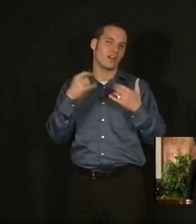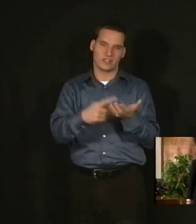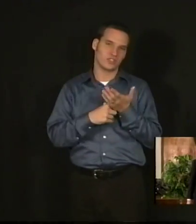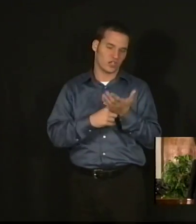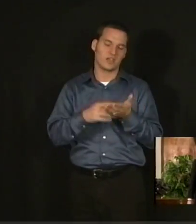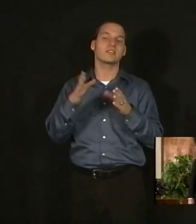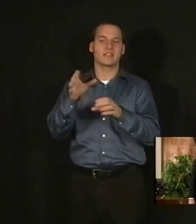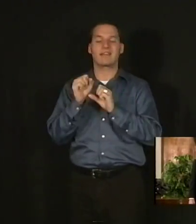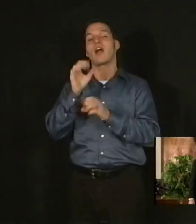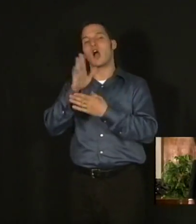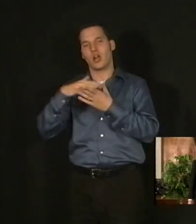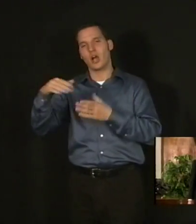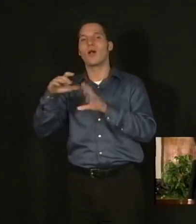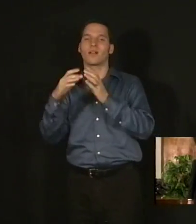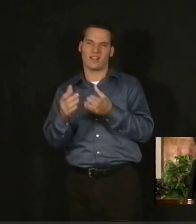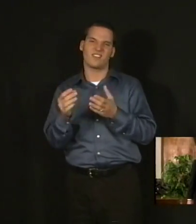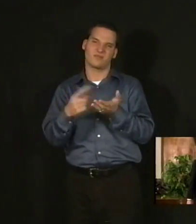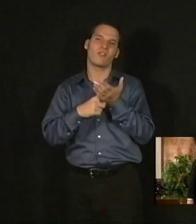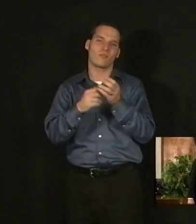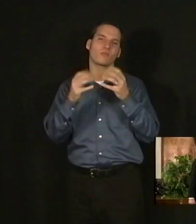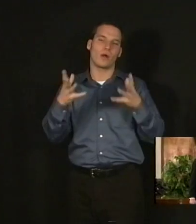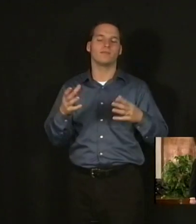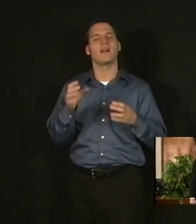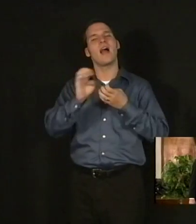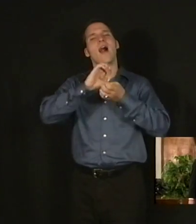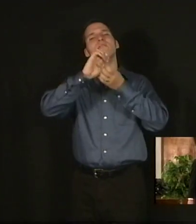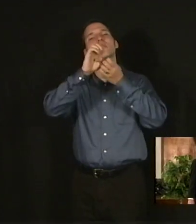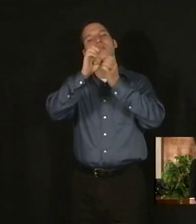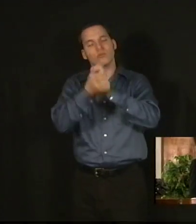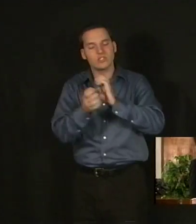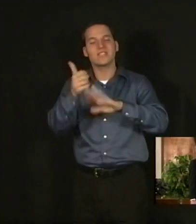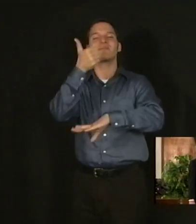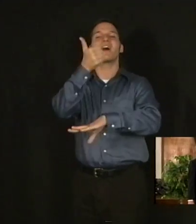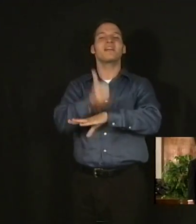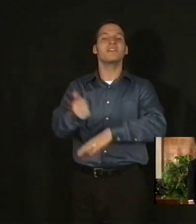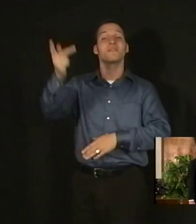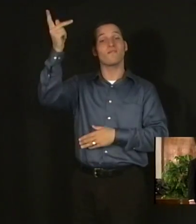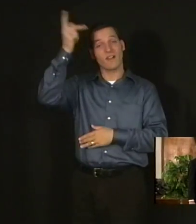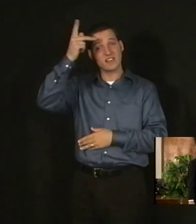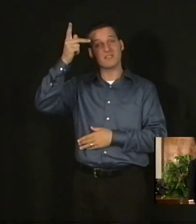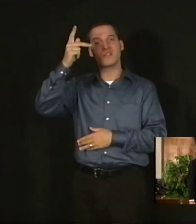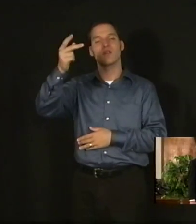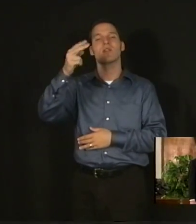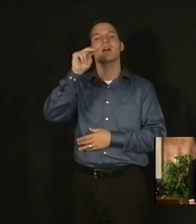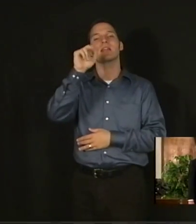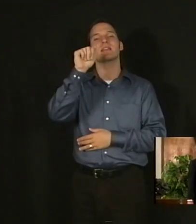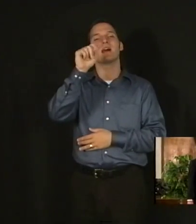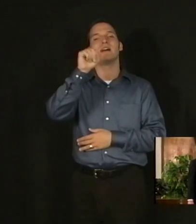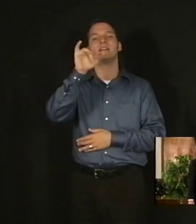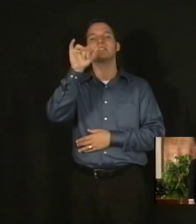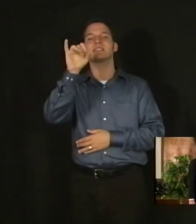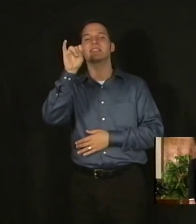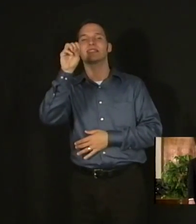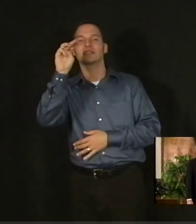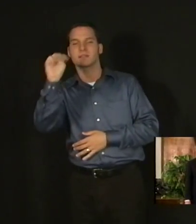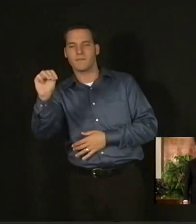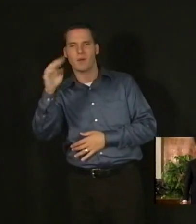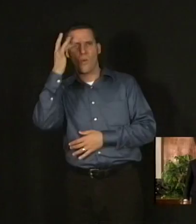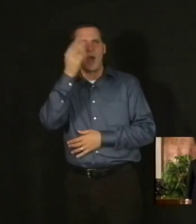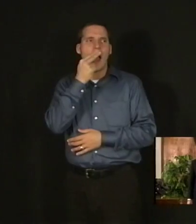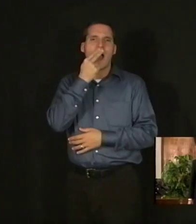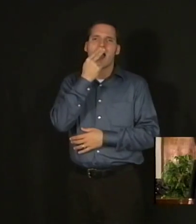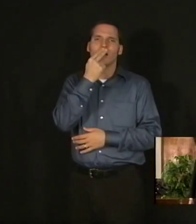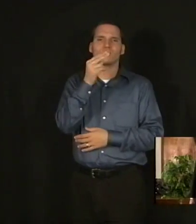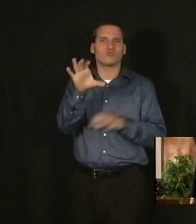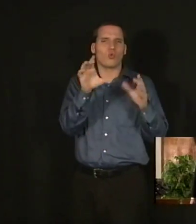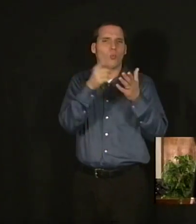CSE 103, where we cover this in much more detail. Evolution is the foundation philosophy for Nazism. Why did Hitler